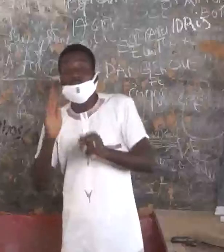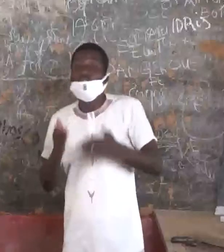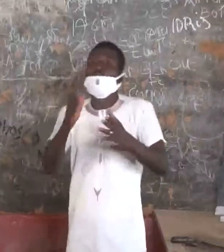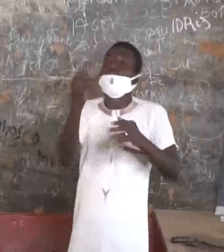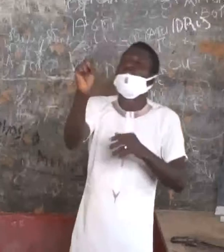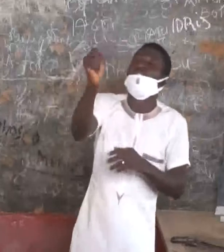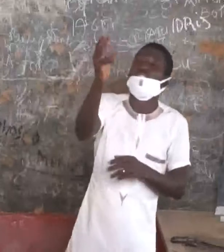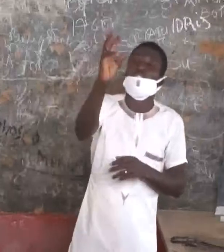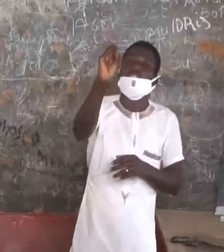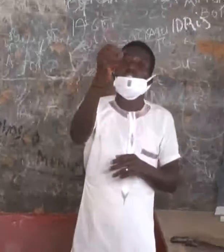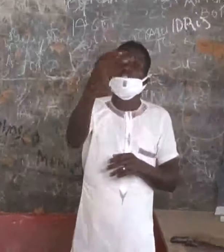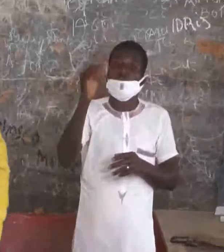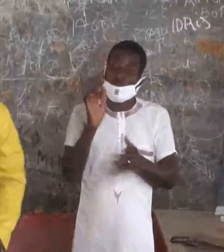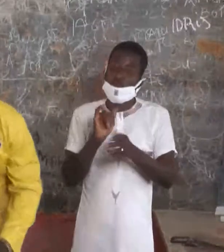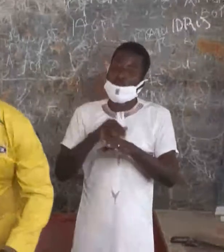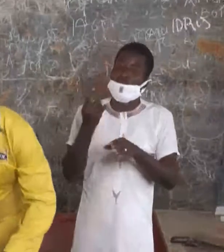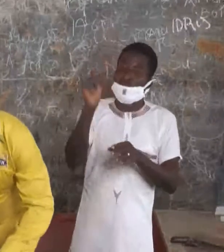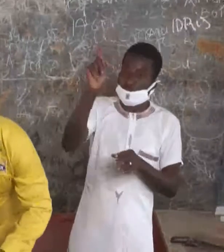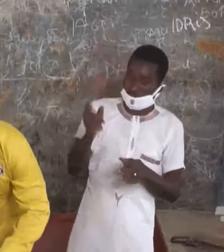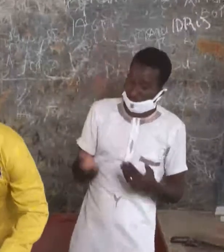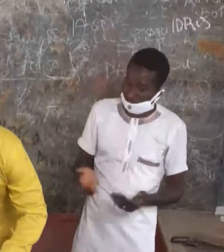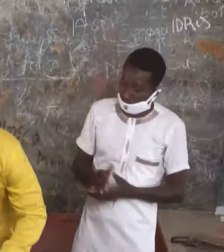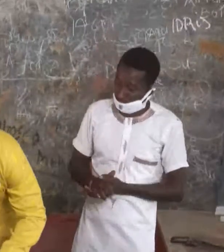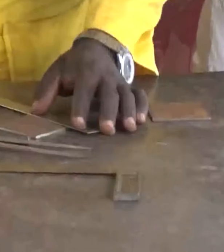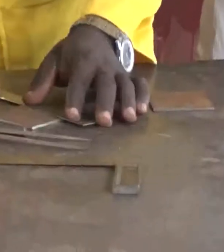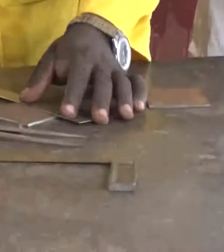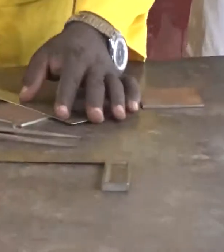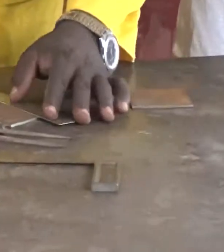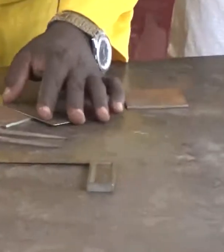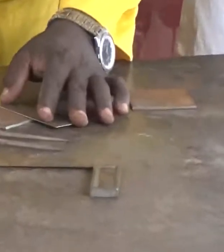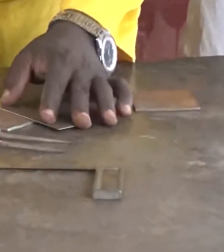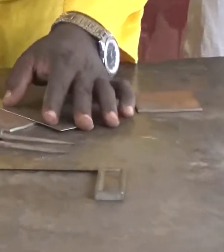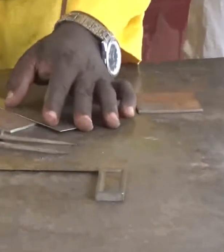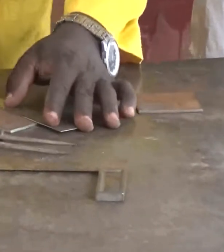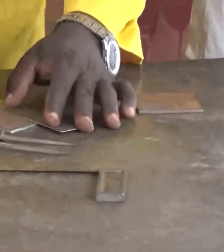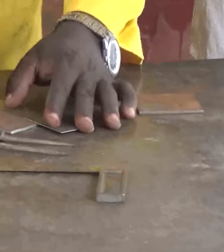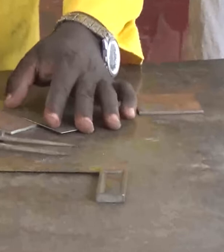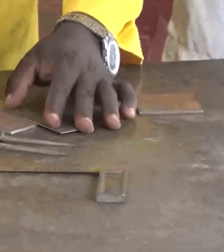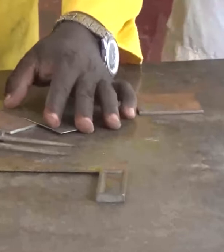shape on the question.